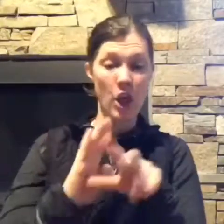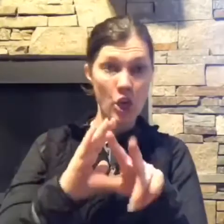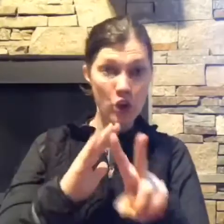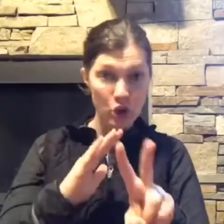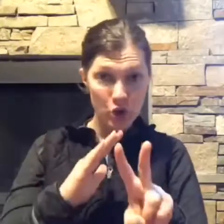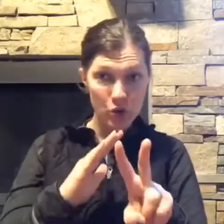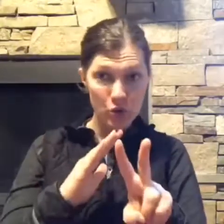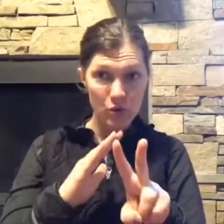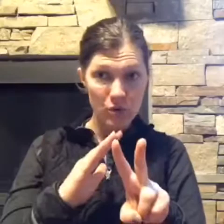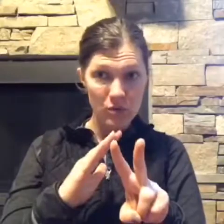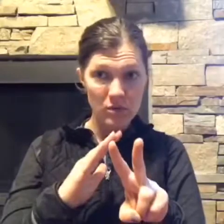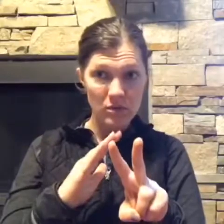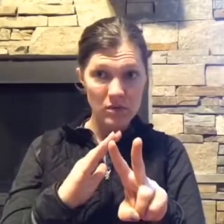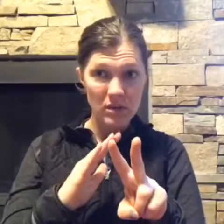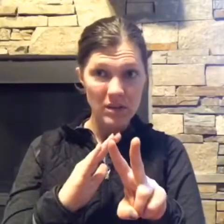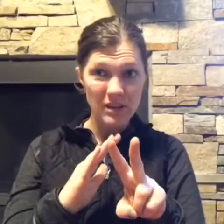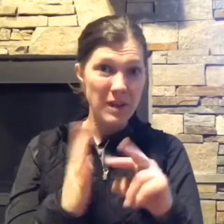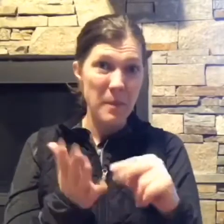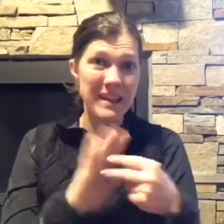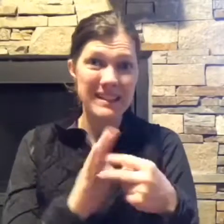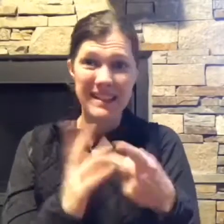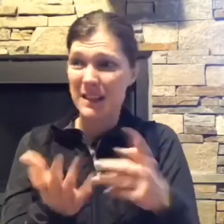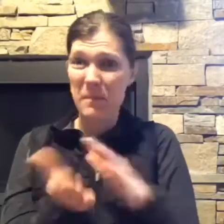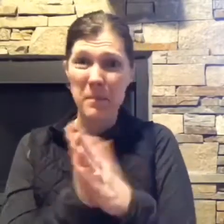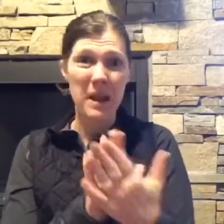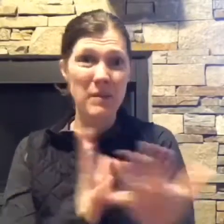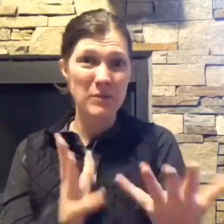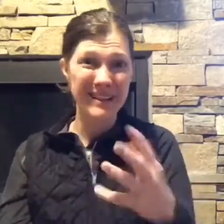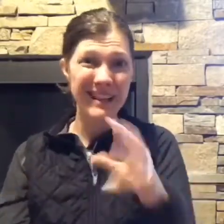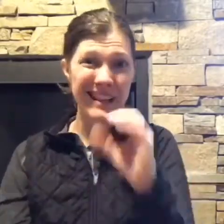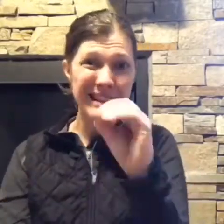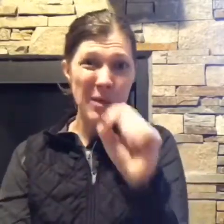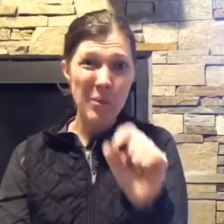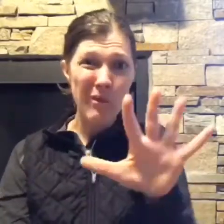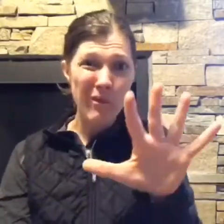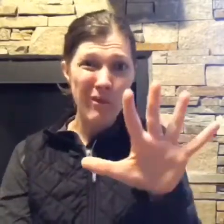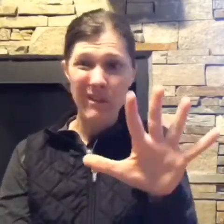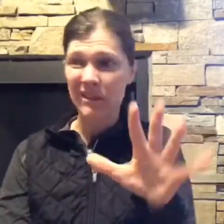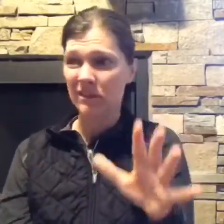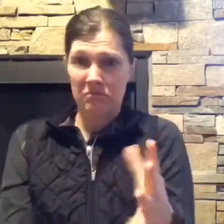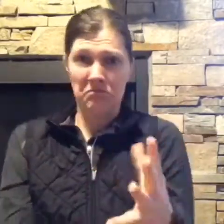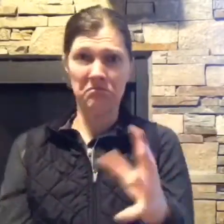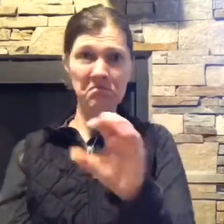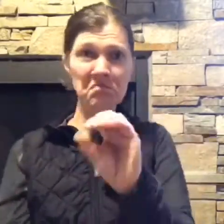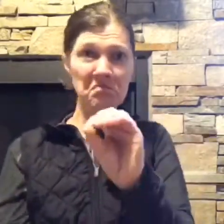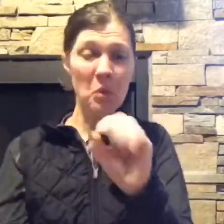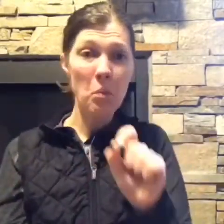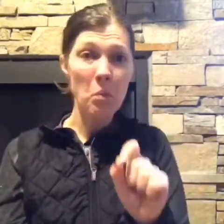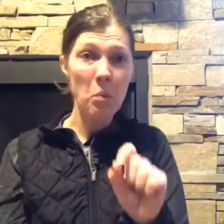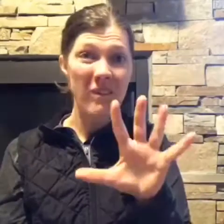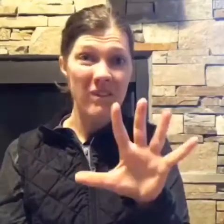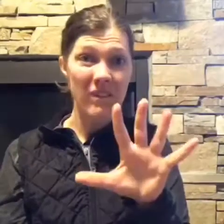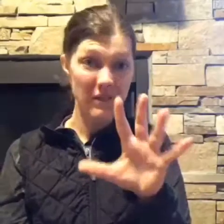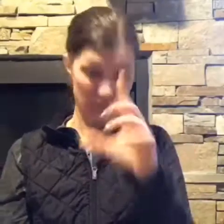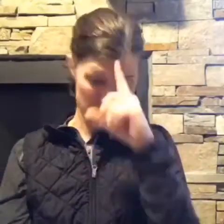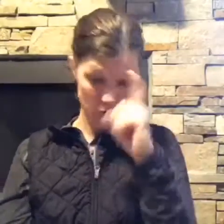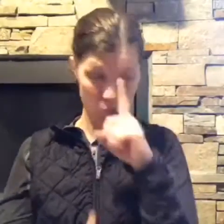positive. And this just works out to be 0.5, okay? Why is it just 0.5? Well, when a horse jumps, does it stay in the air